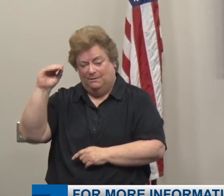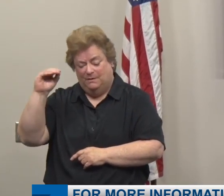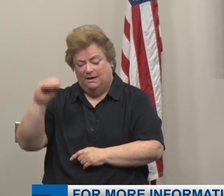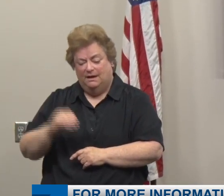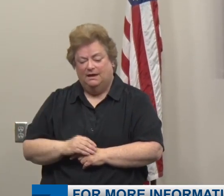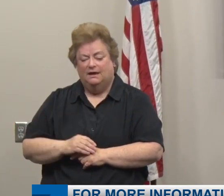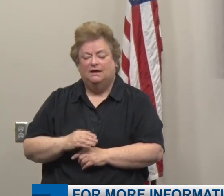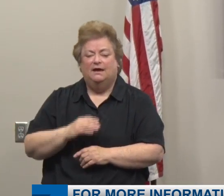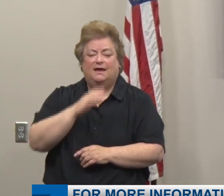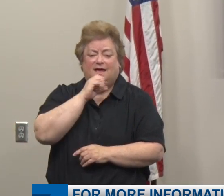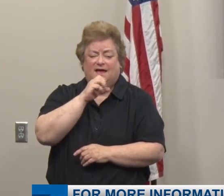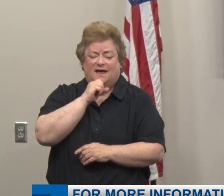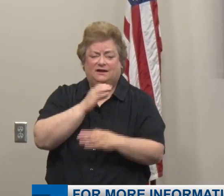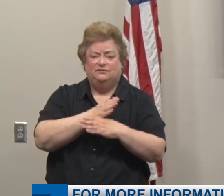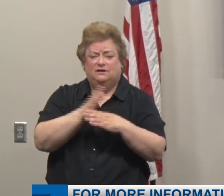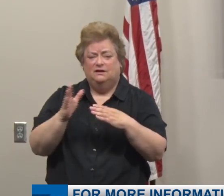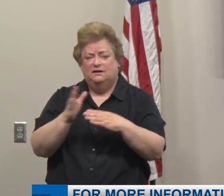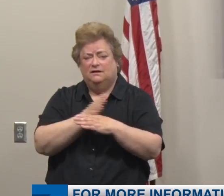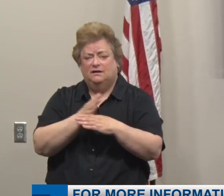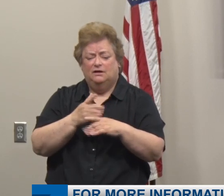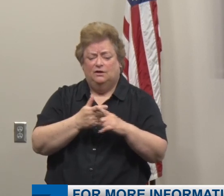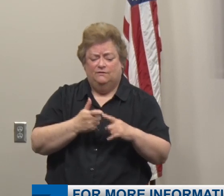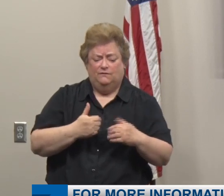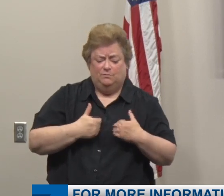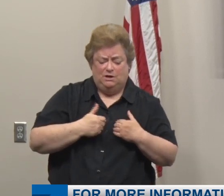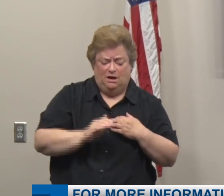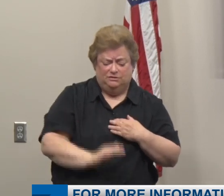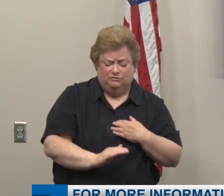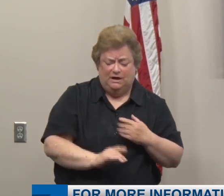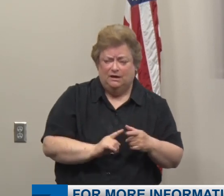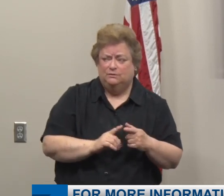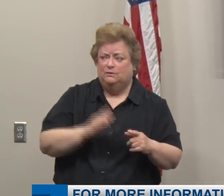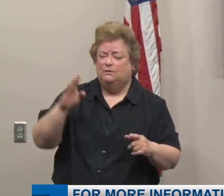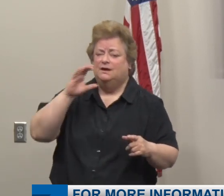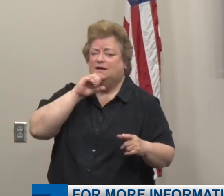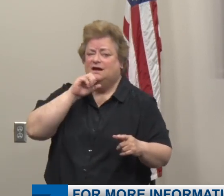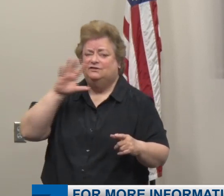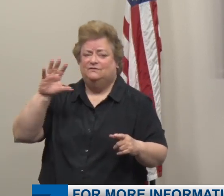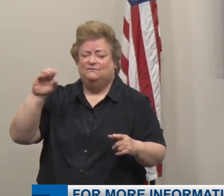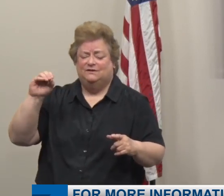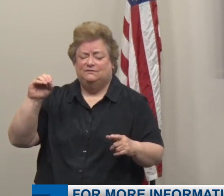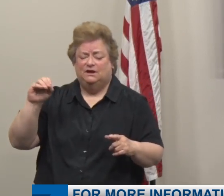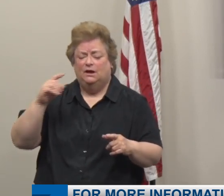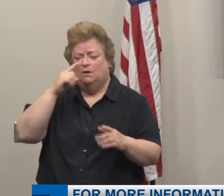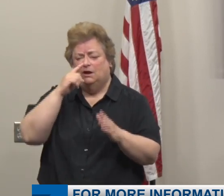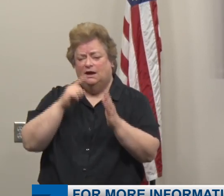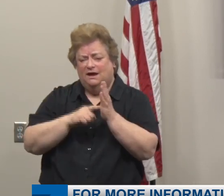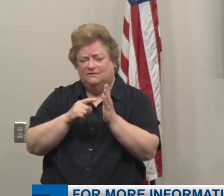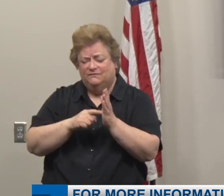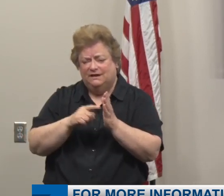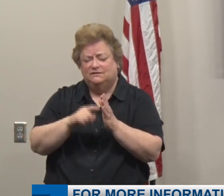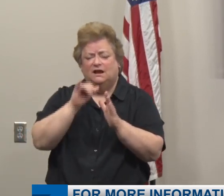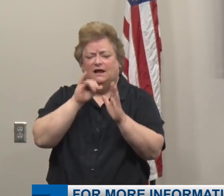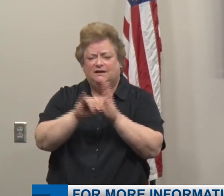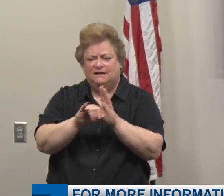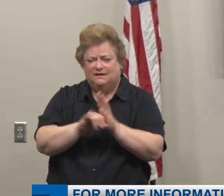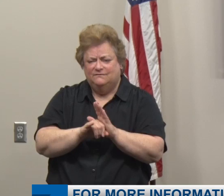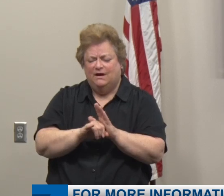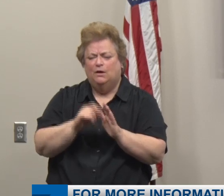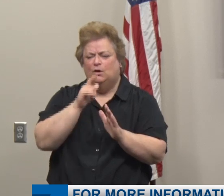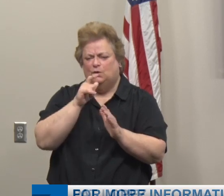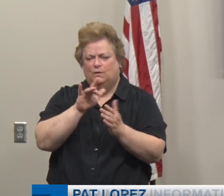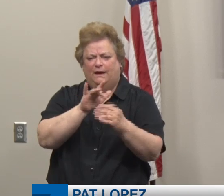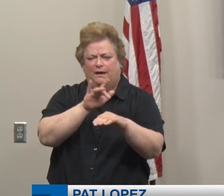ranging in age from a young child to a person in their 50s we are investigating and identifying close